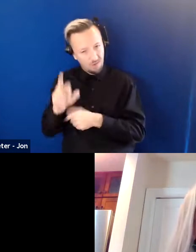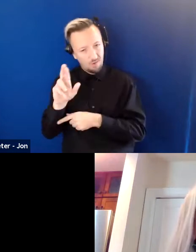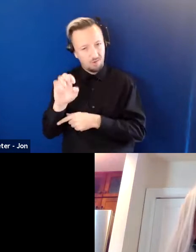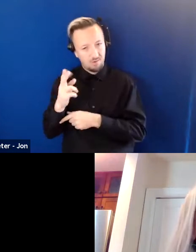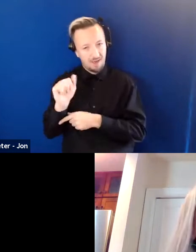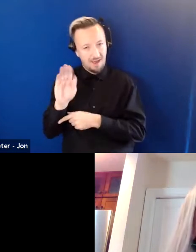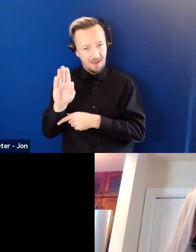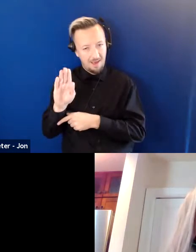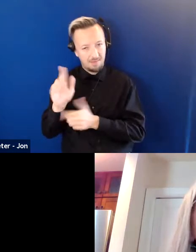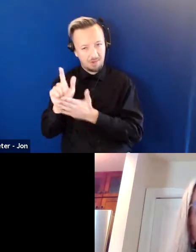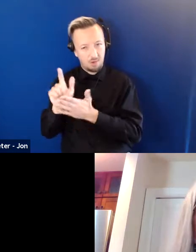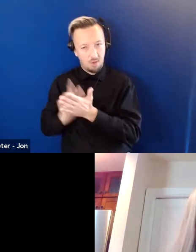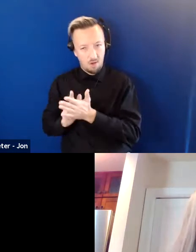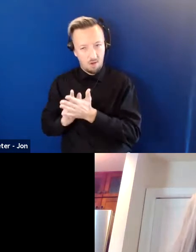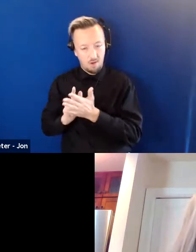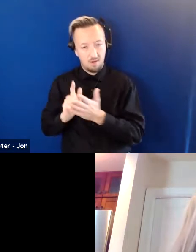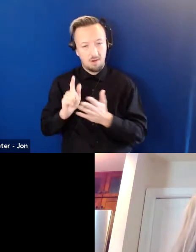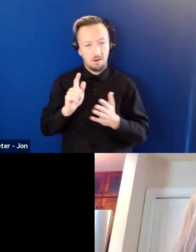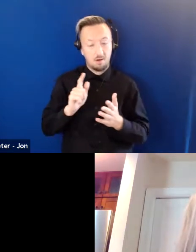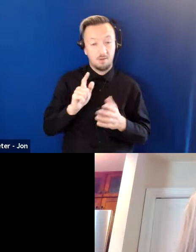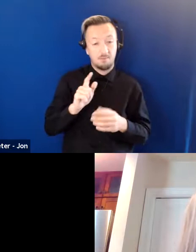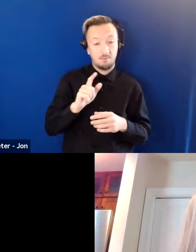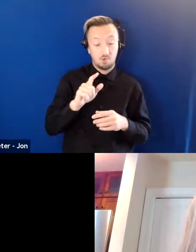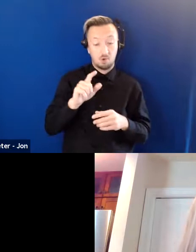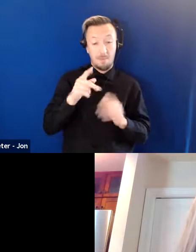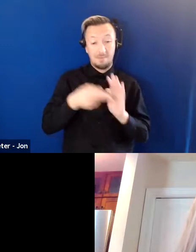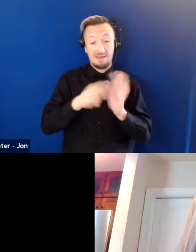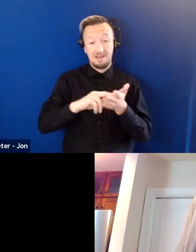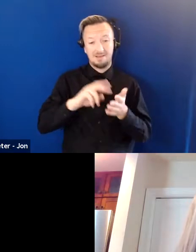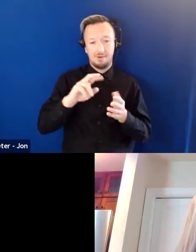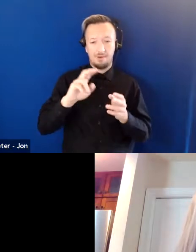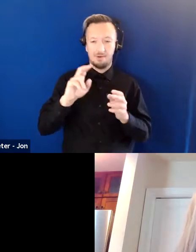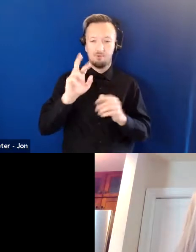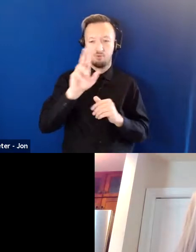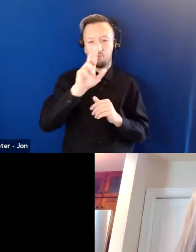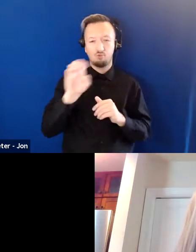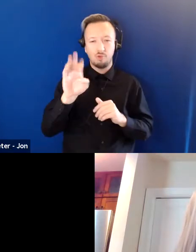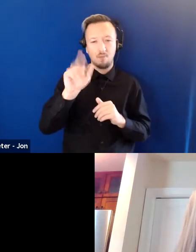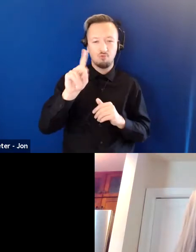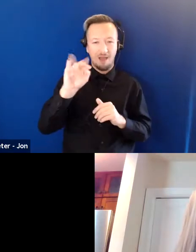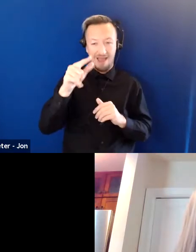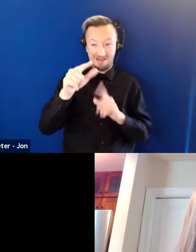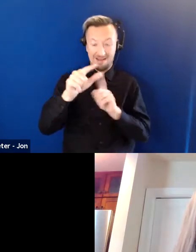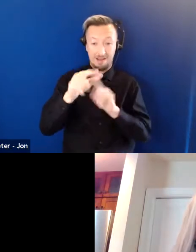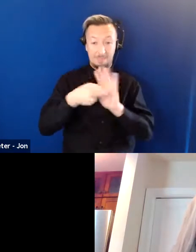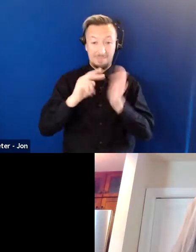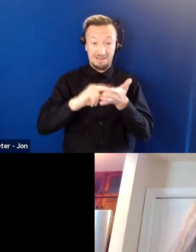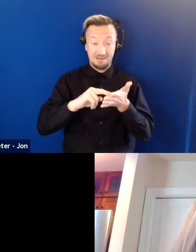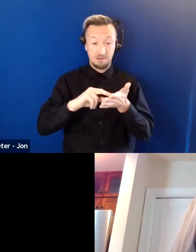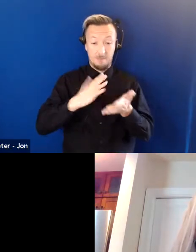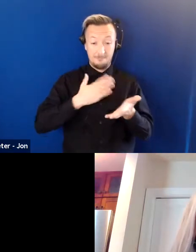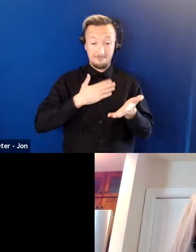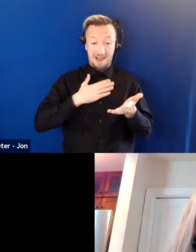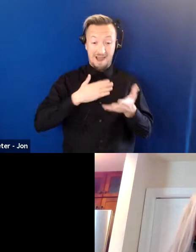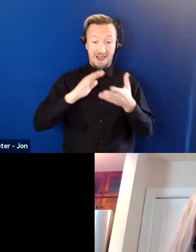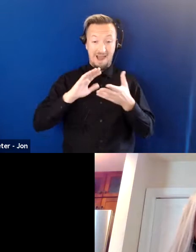about rebranding, it's not that you're going to change your message. It might be the way in which you're messaging, because we are